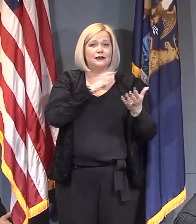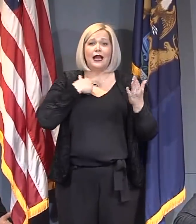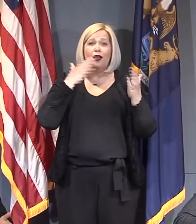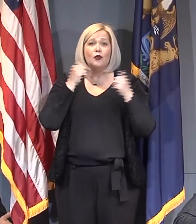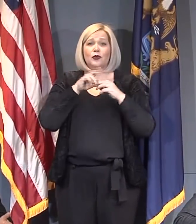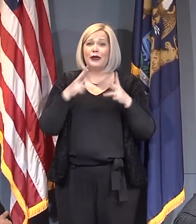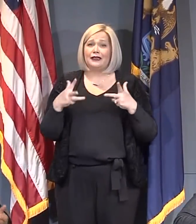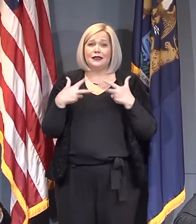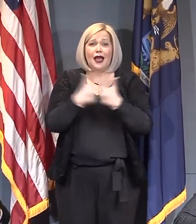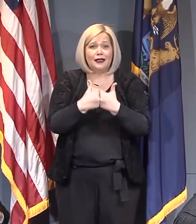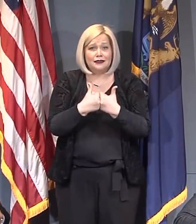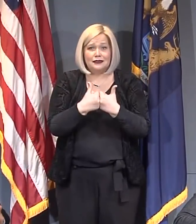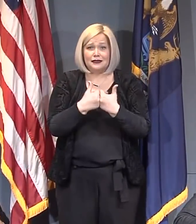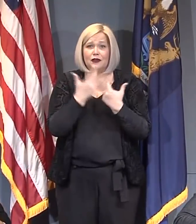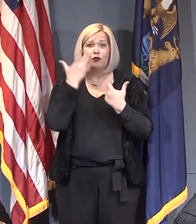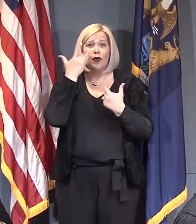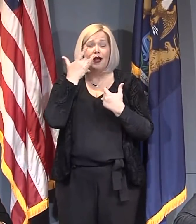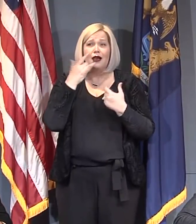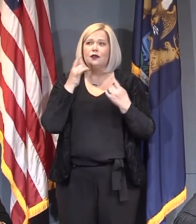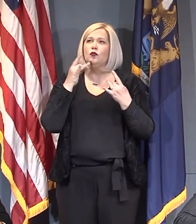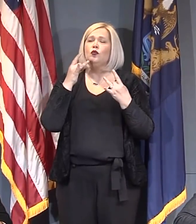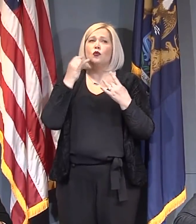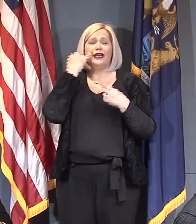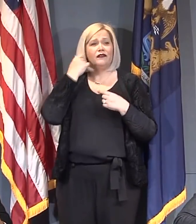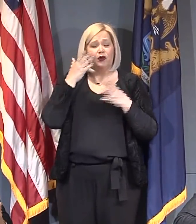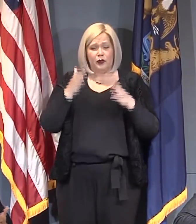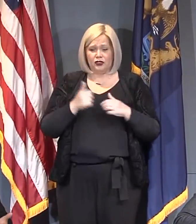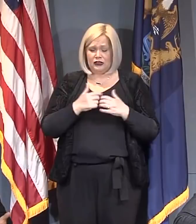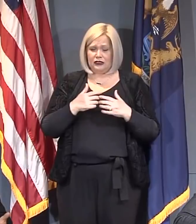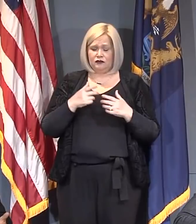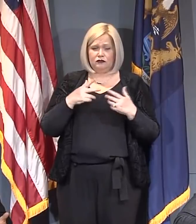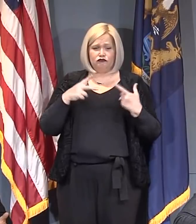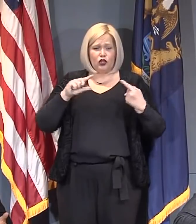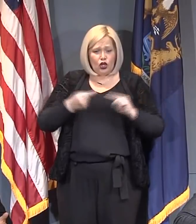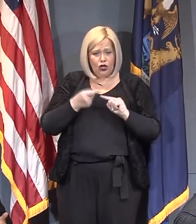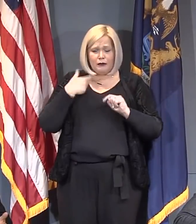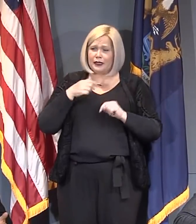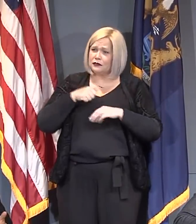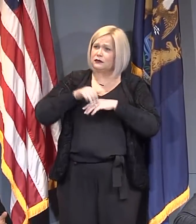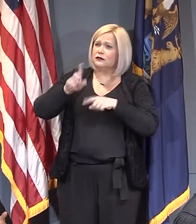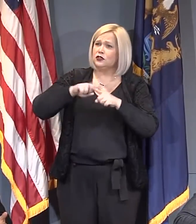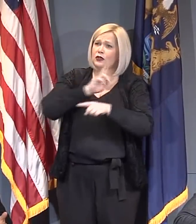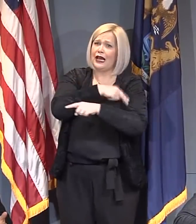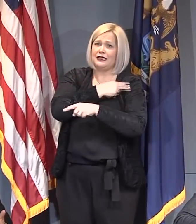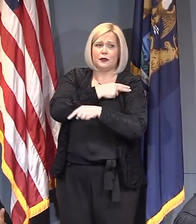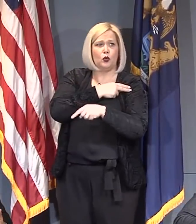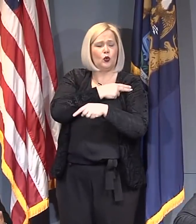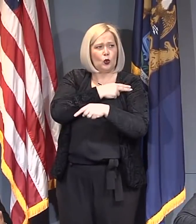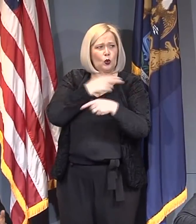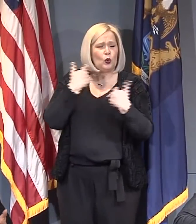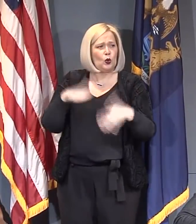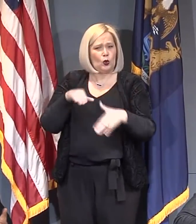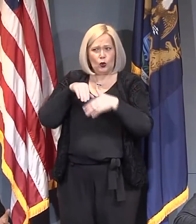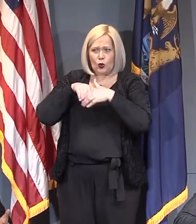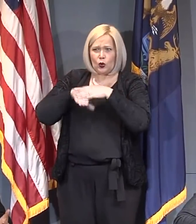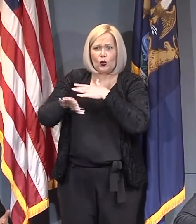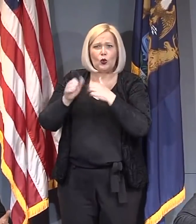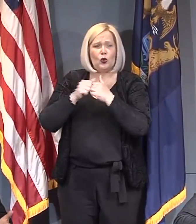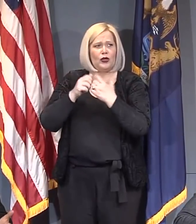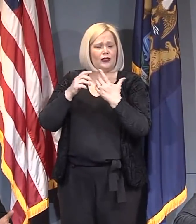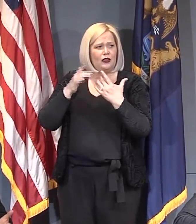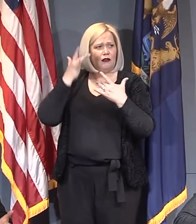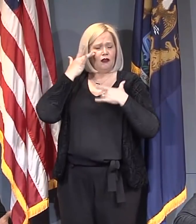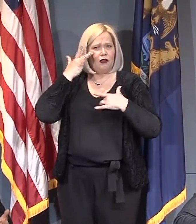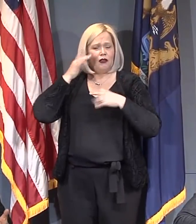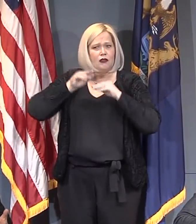one has an accident, because we'd hate to have someone have to go to the hospital in a situation where we are already inundated with a crisis like